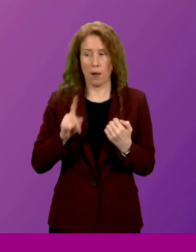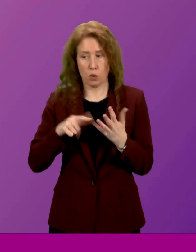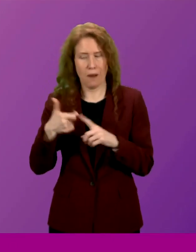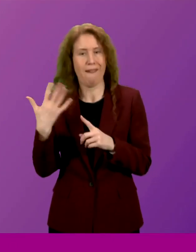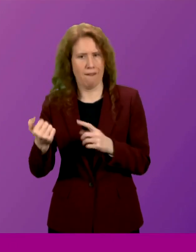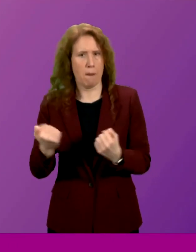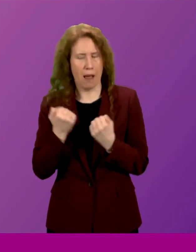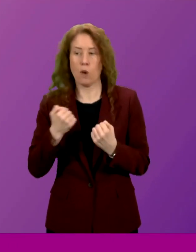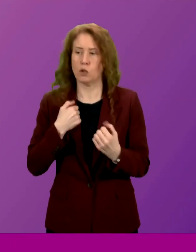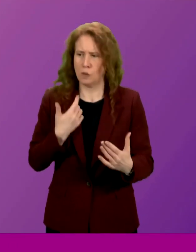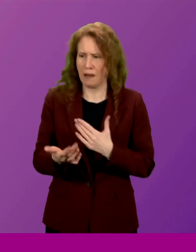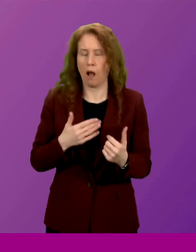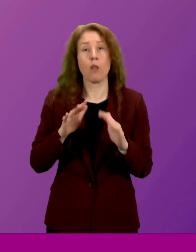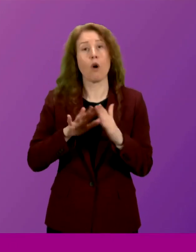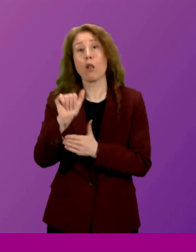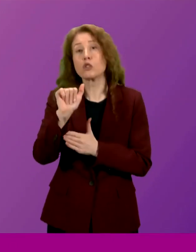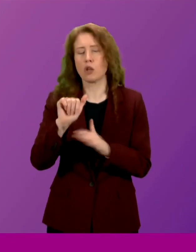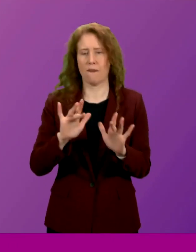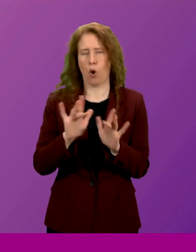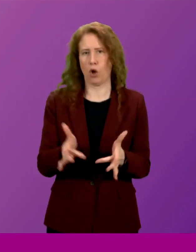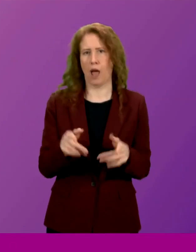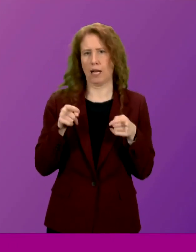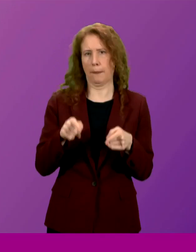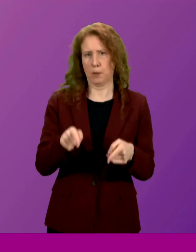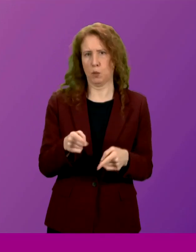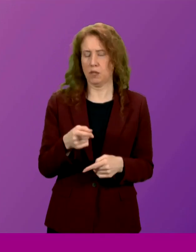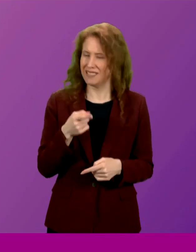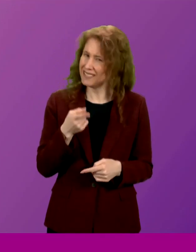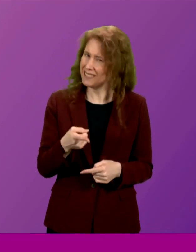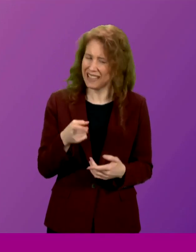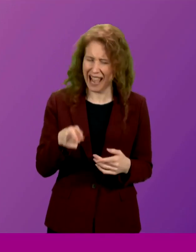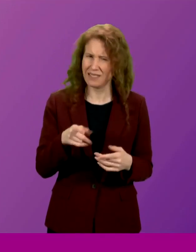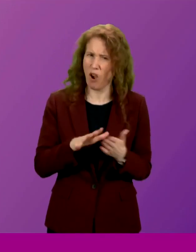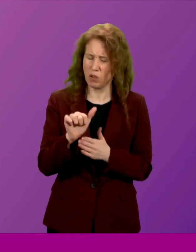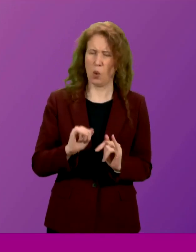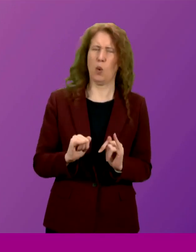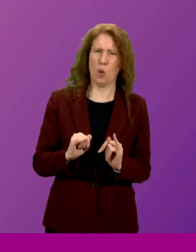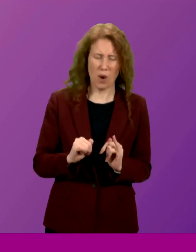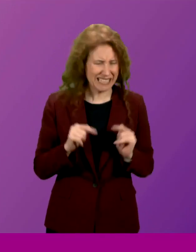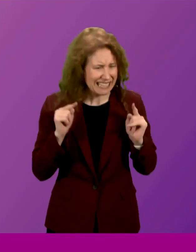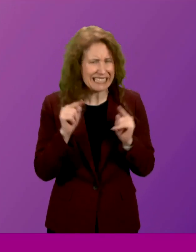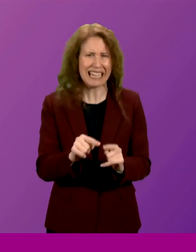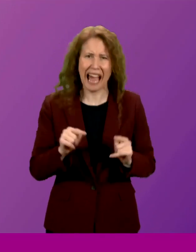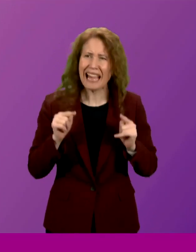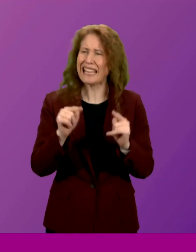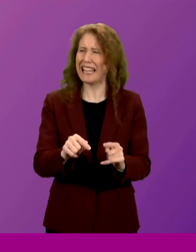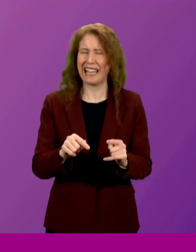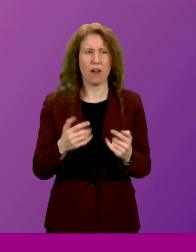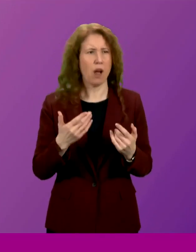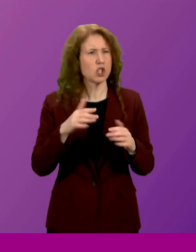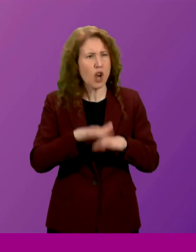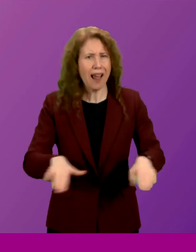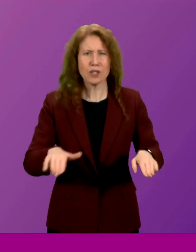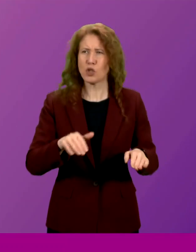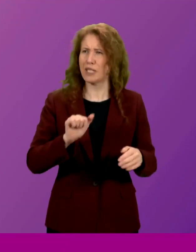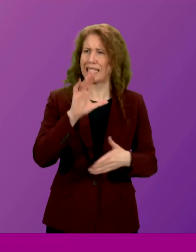the culture of online abuse, which is attacking the very fabric of childhood in Scotland